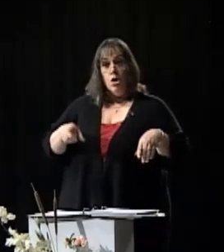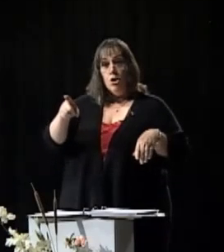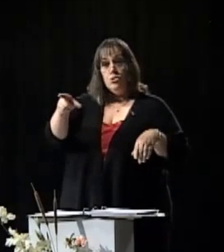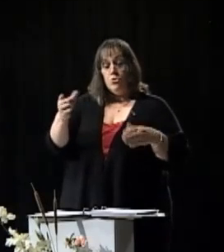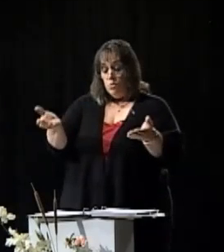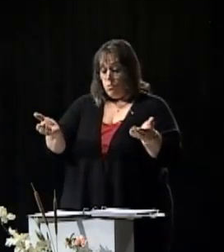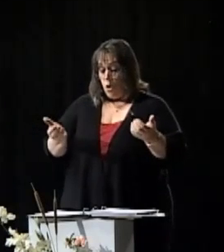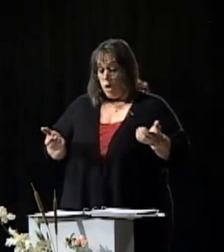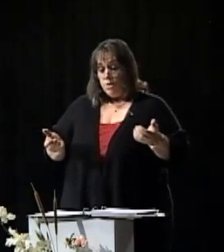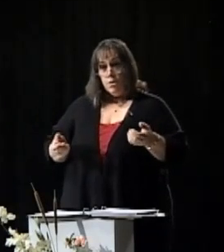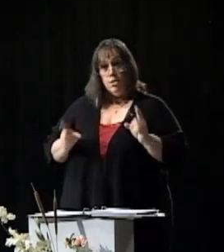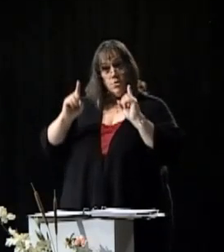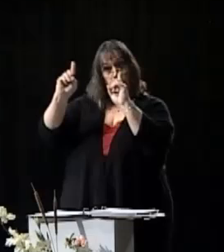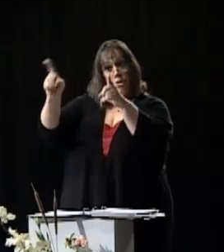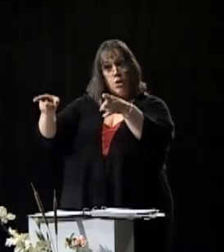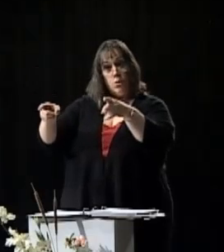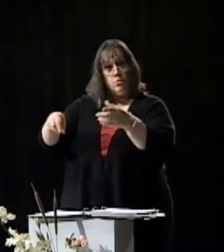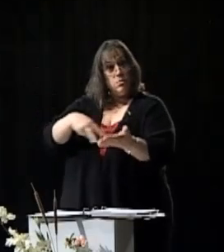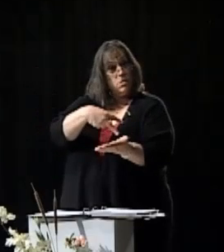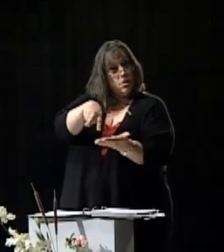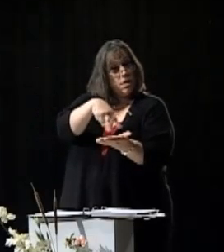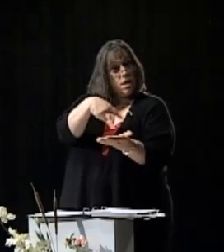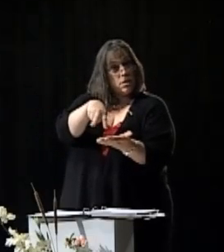Do you want to go to the dance?